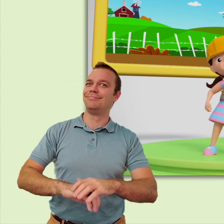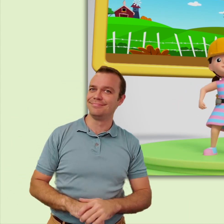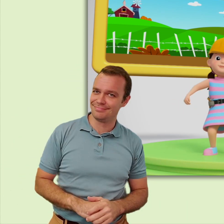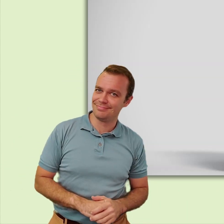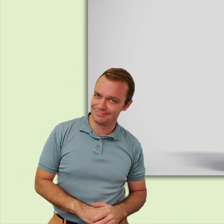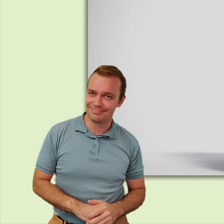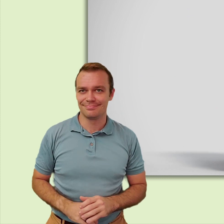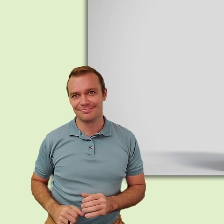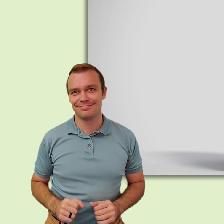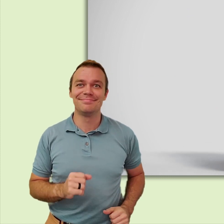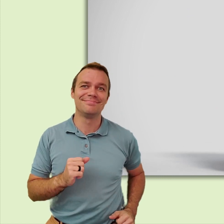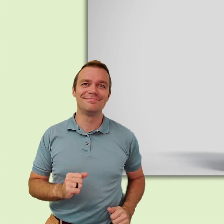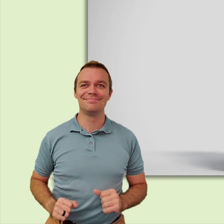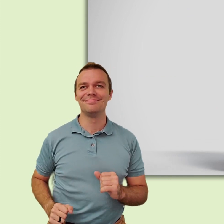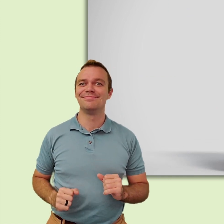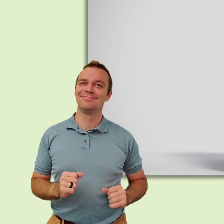do.